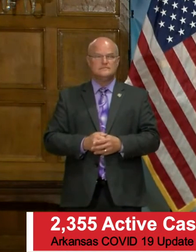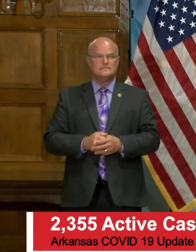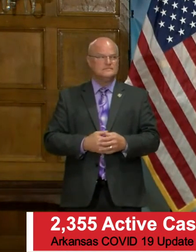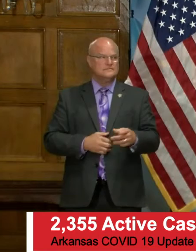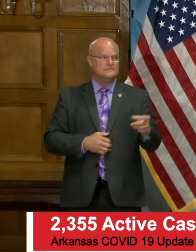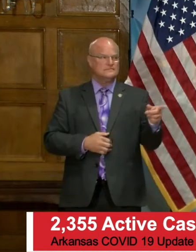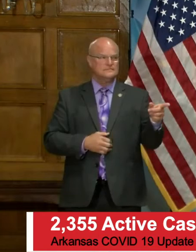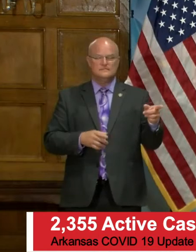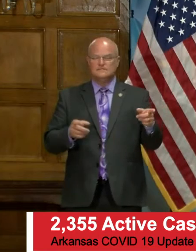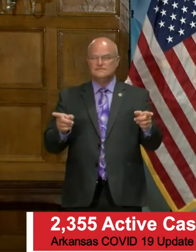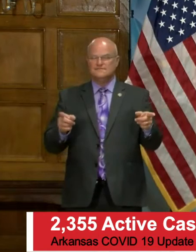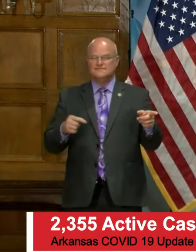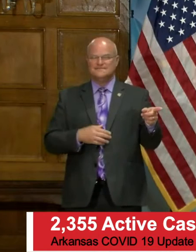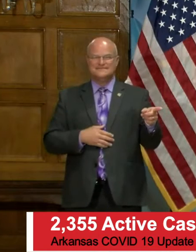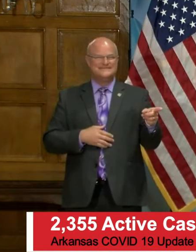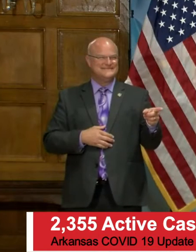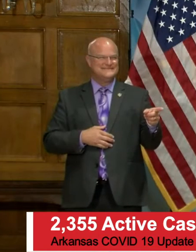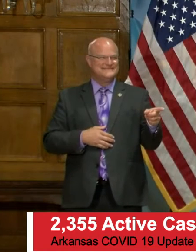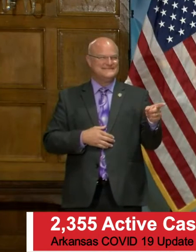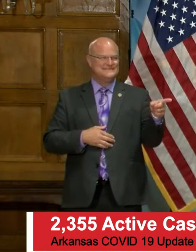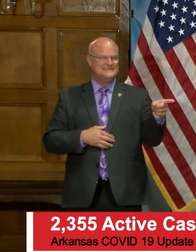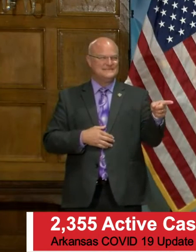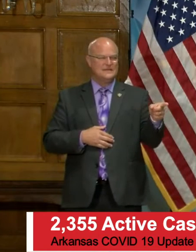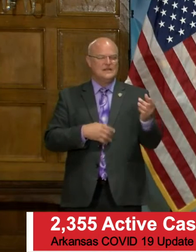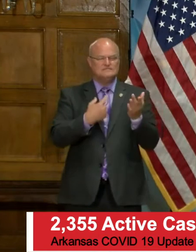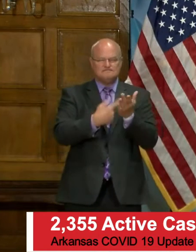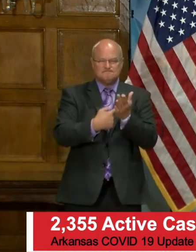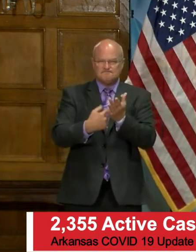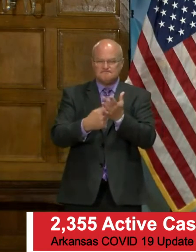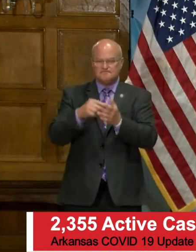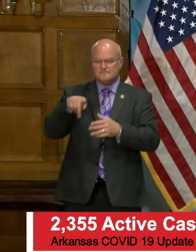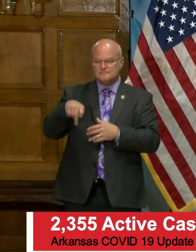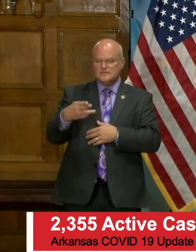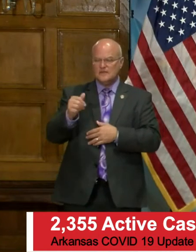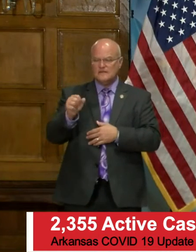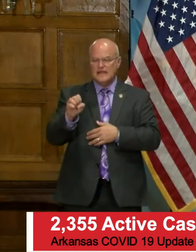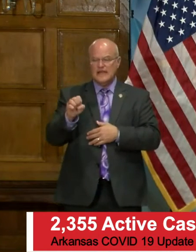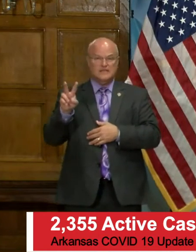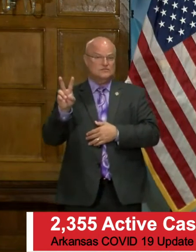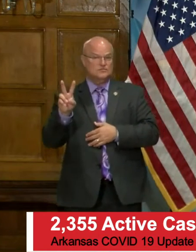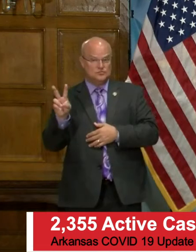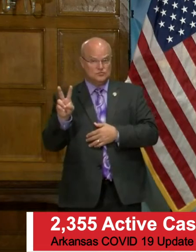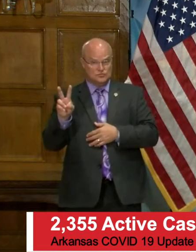So your Good. discussion of phase 2, are